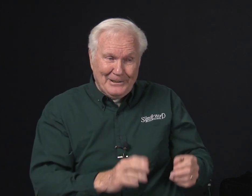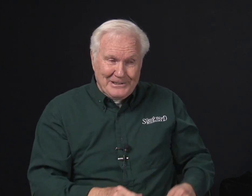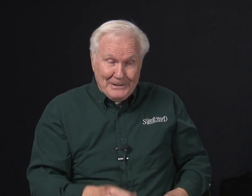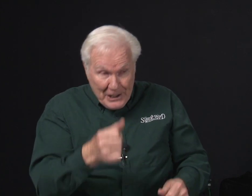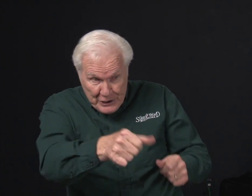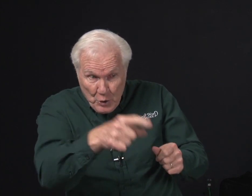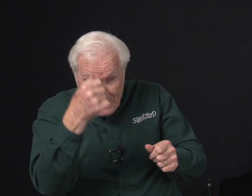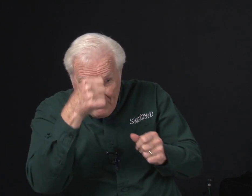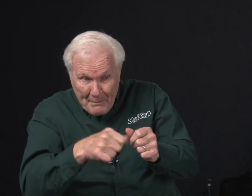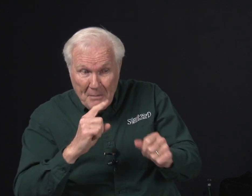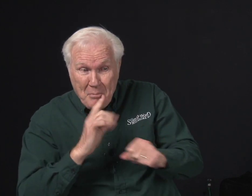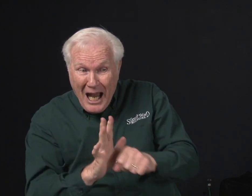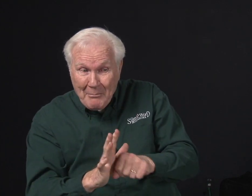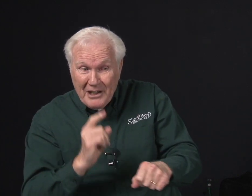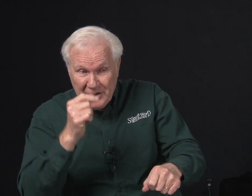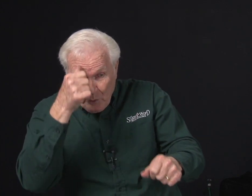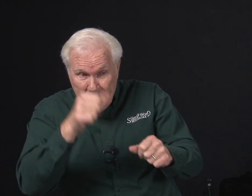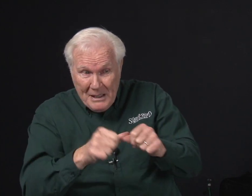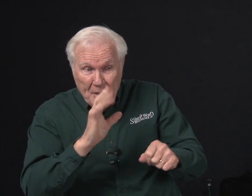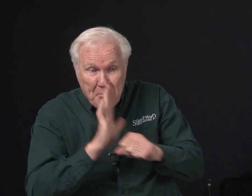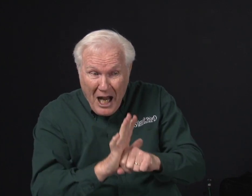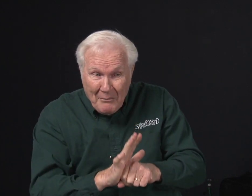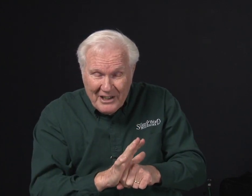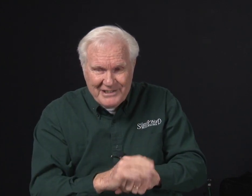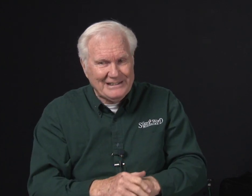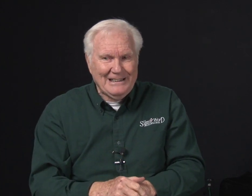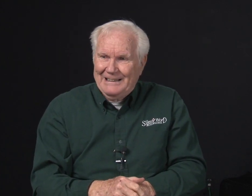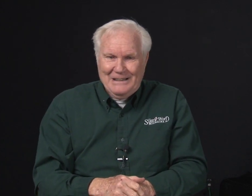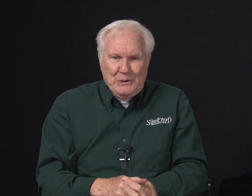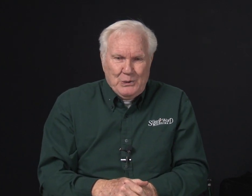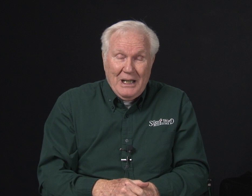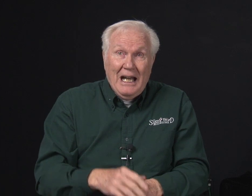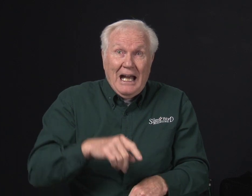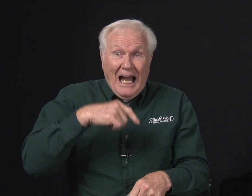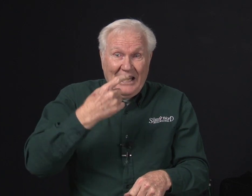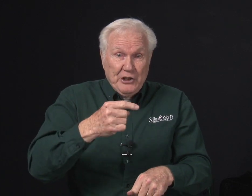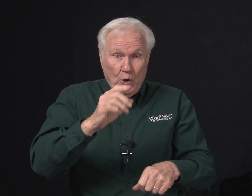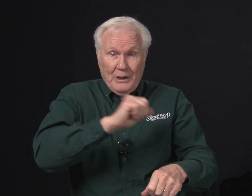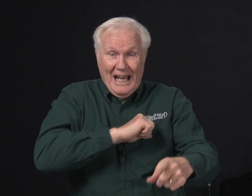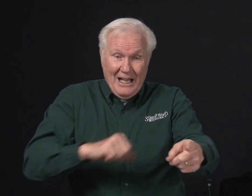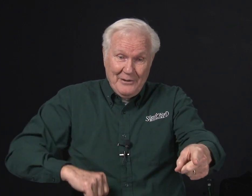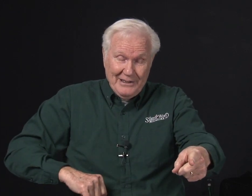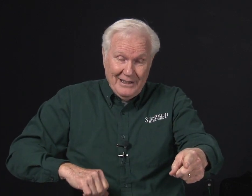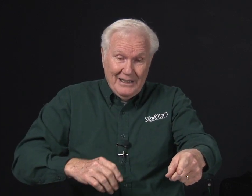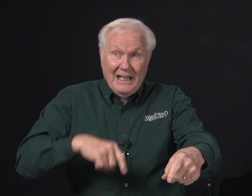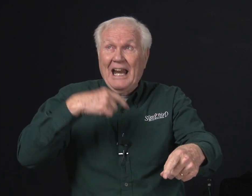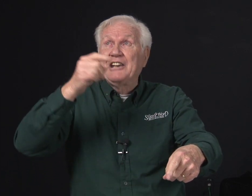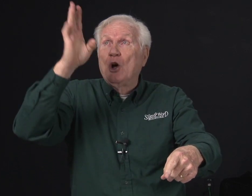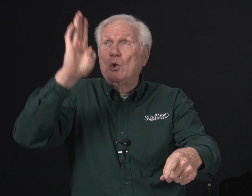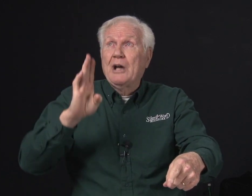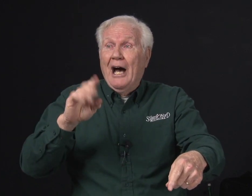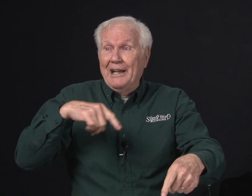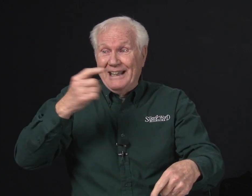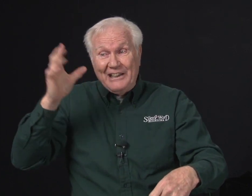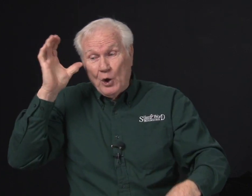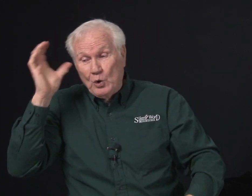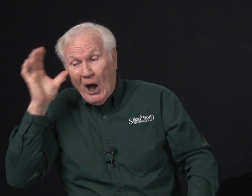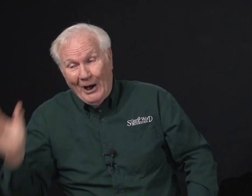said, you remember promise, remember promise. I told Alvin, and I told God, and I told